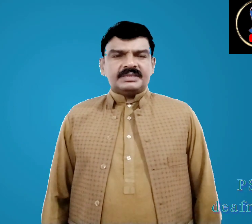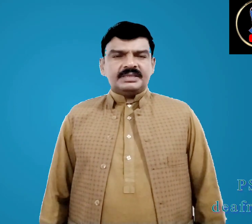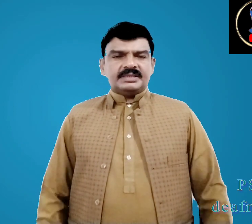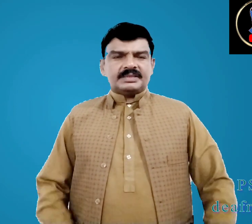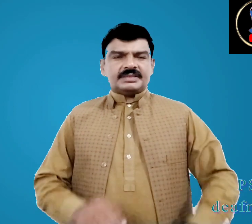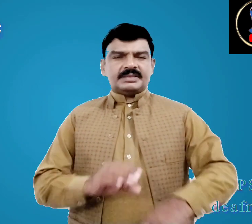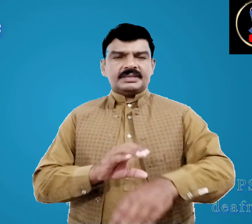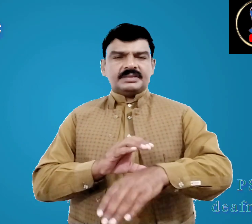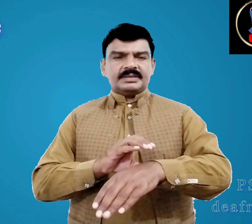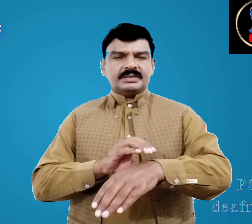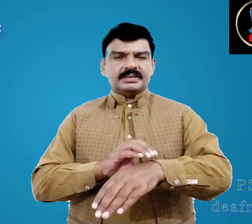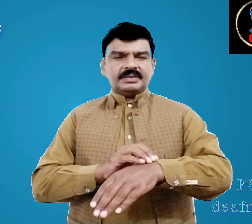disease,